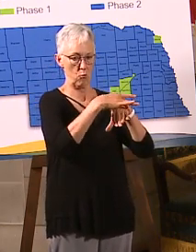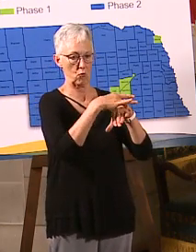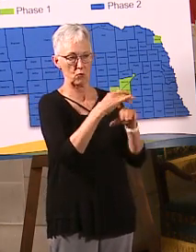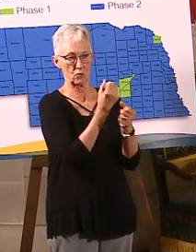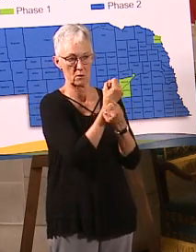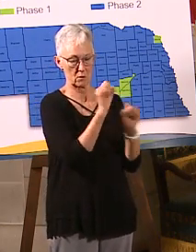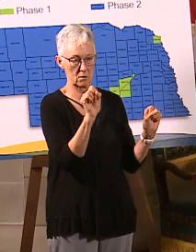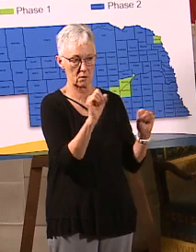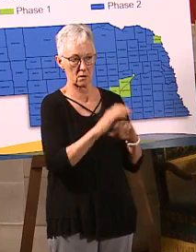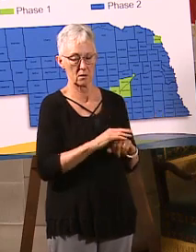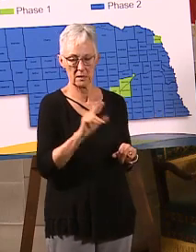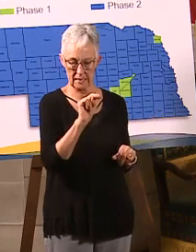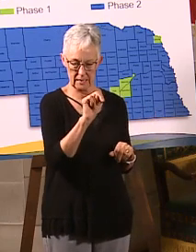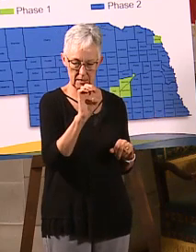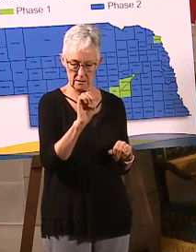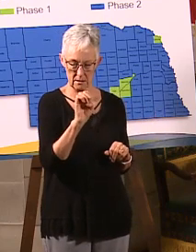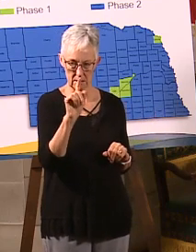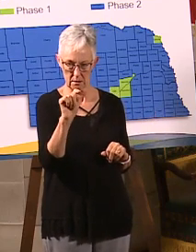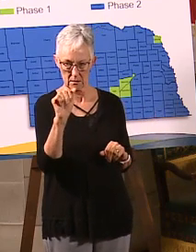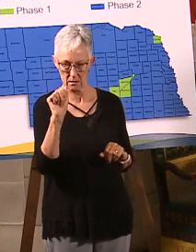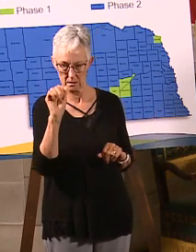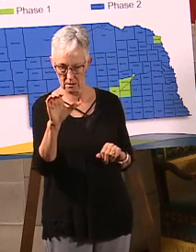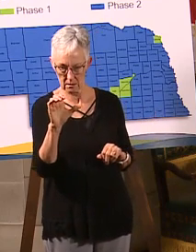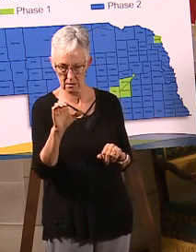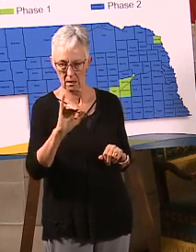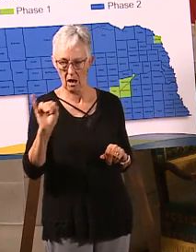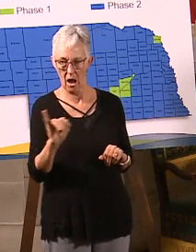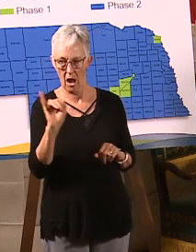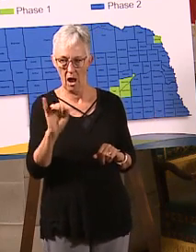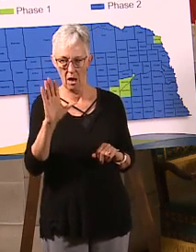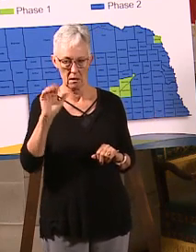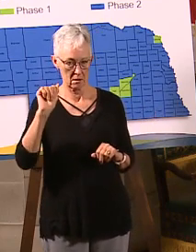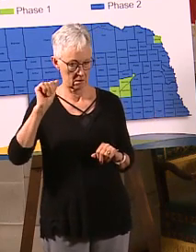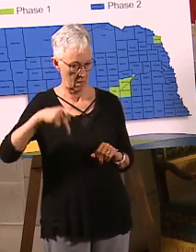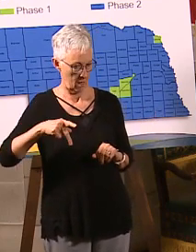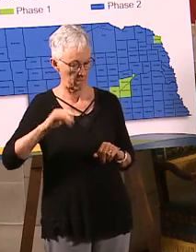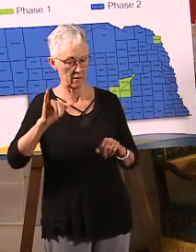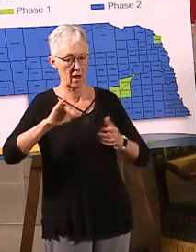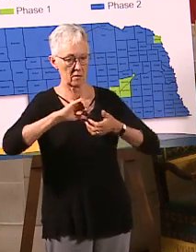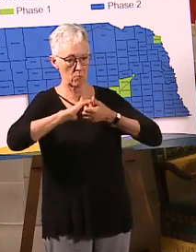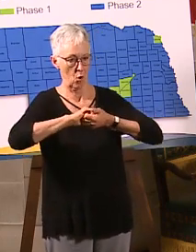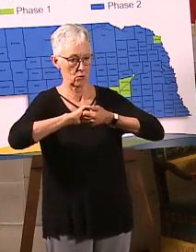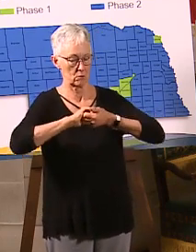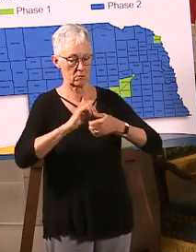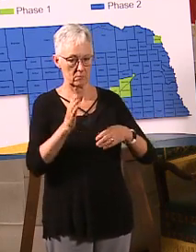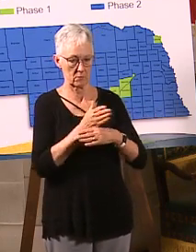heard of NETAC or one called ICAP. ICAP is actually a partnership between